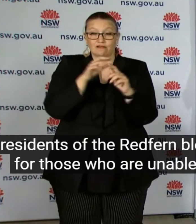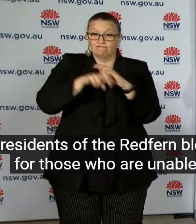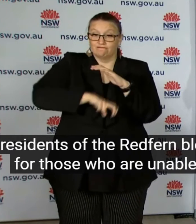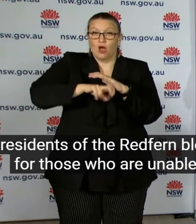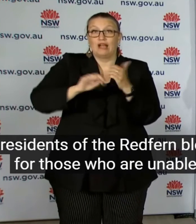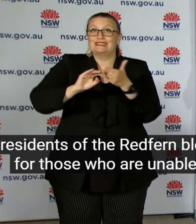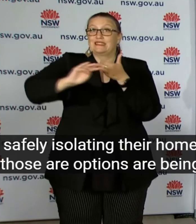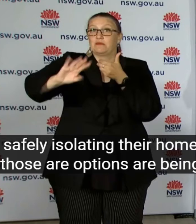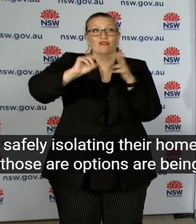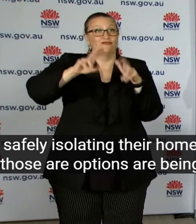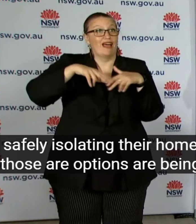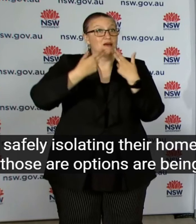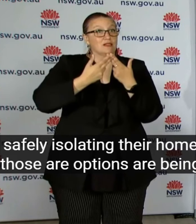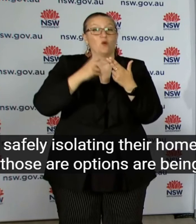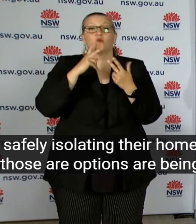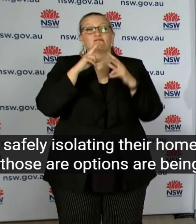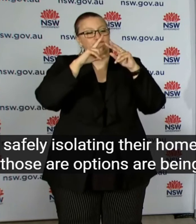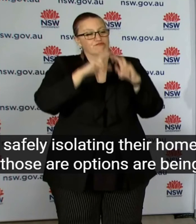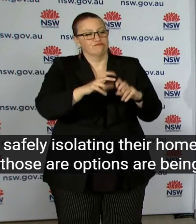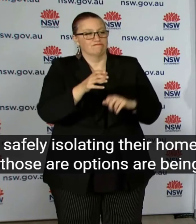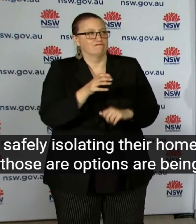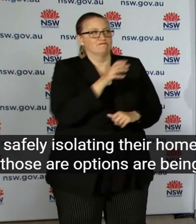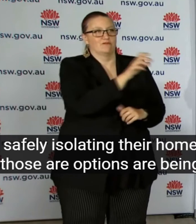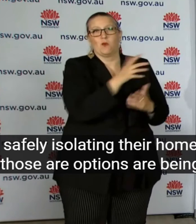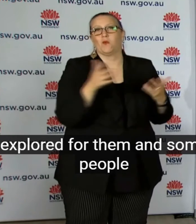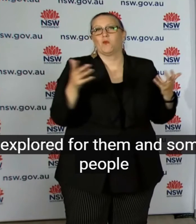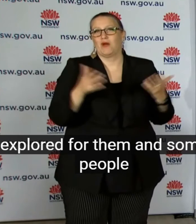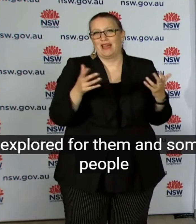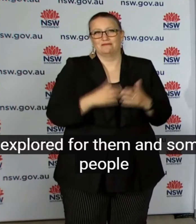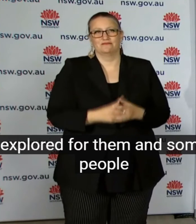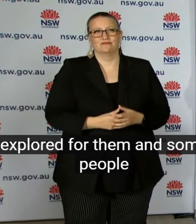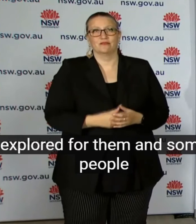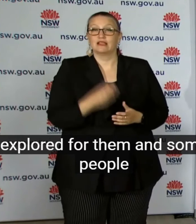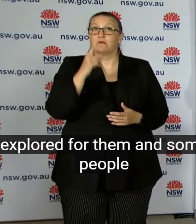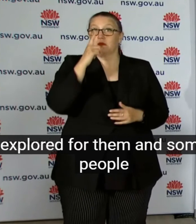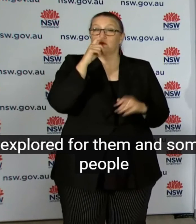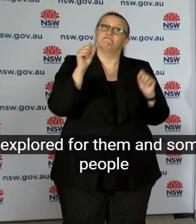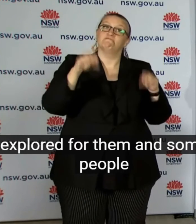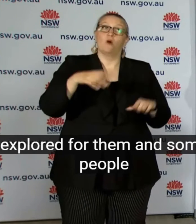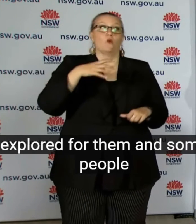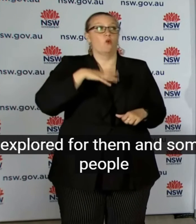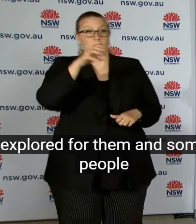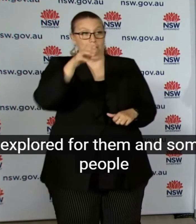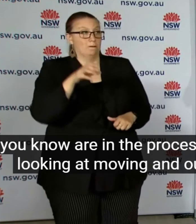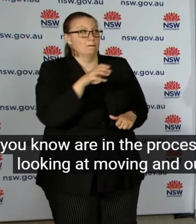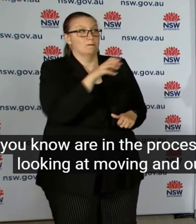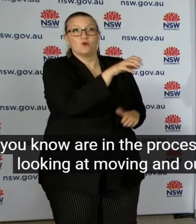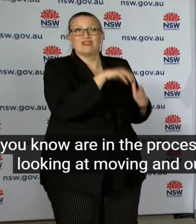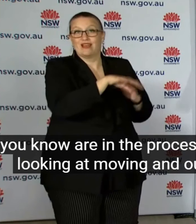home, those options are being explored for them, and some people, are in the process of looking at moving.